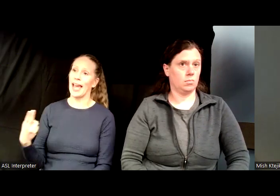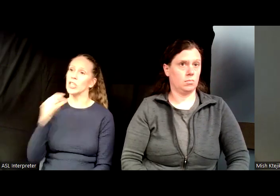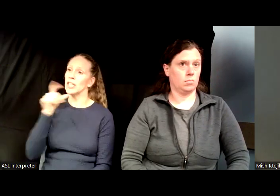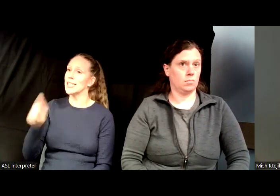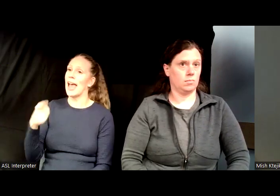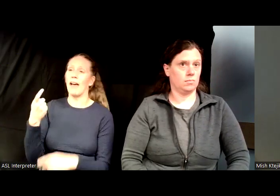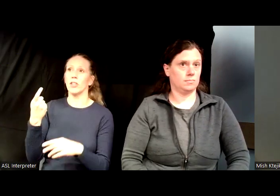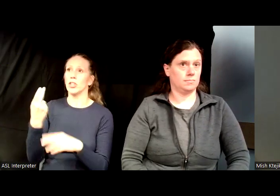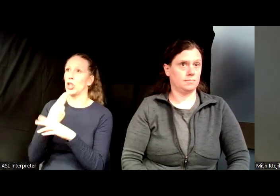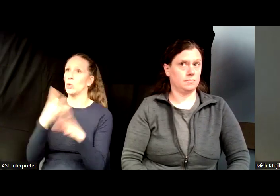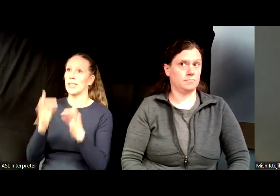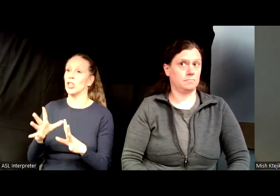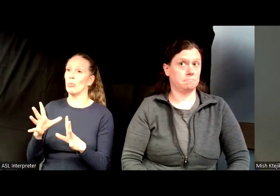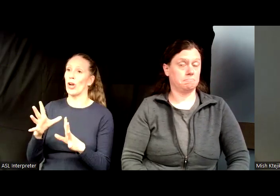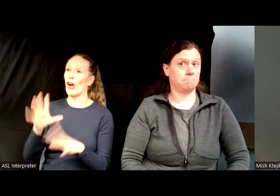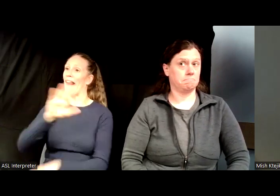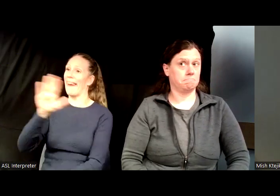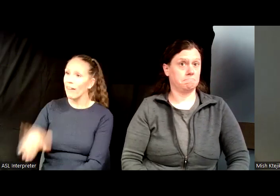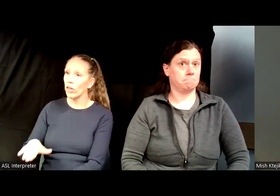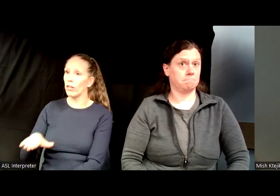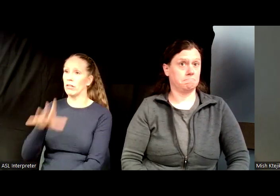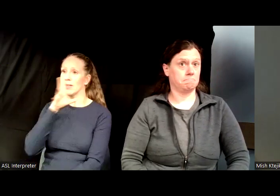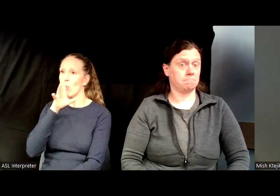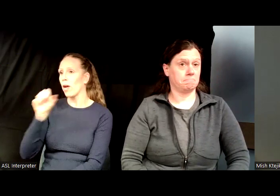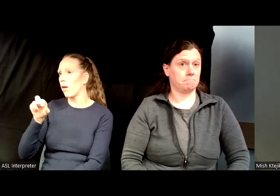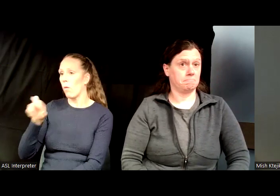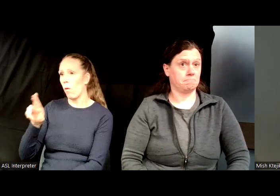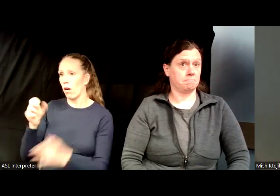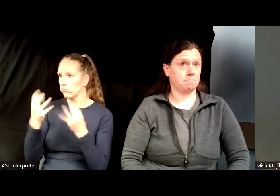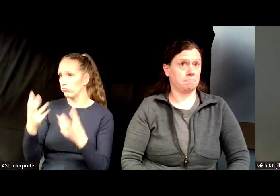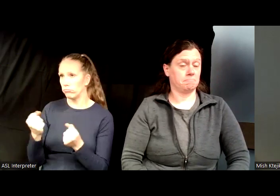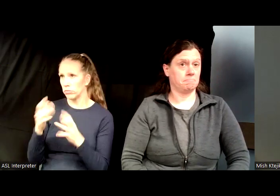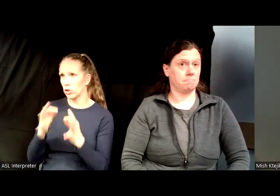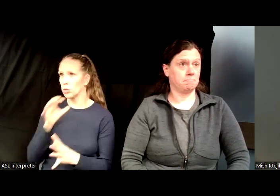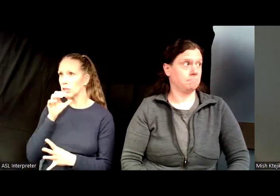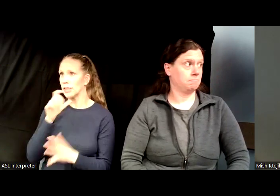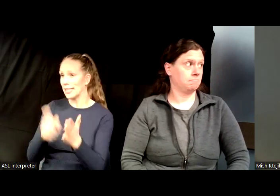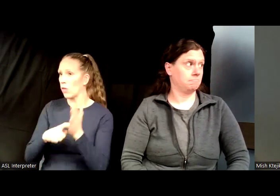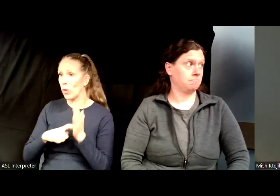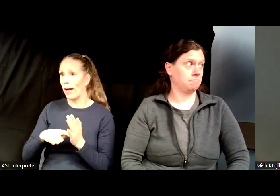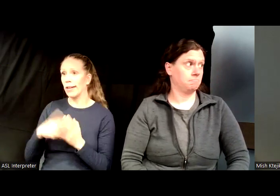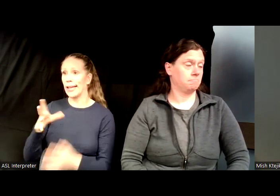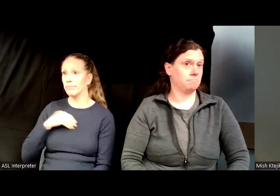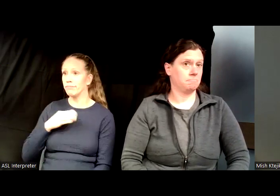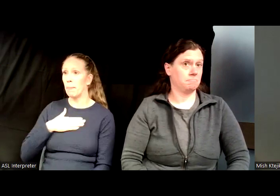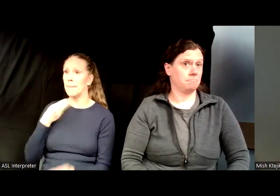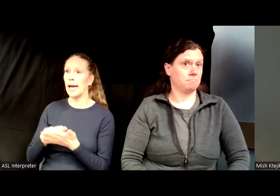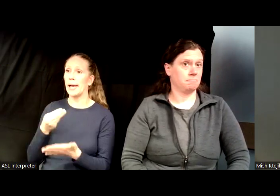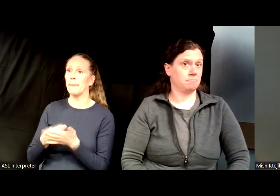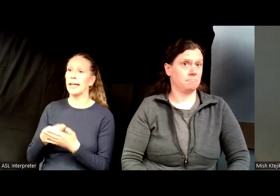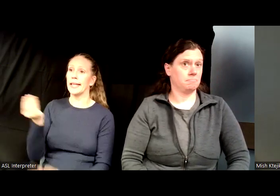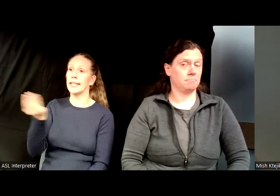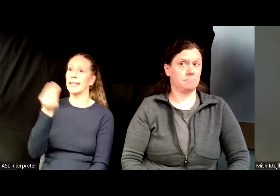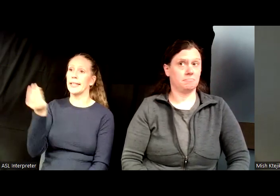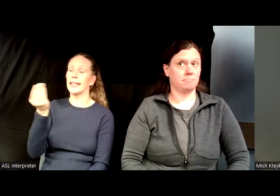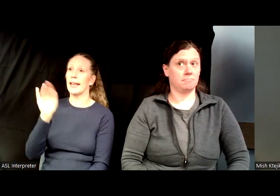interpreter, ever. Spoken or otherwise. He takes my money and that's it. Because